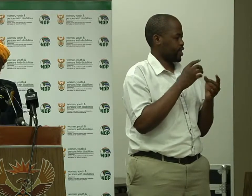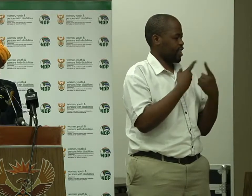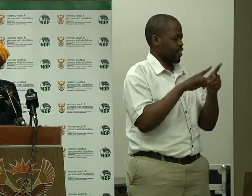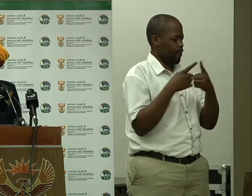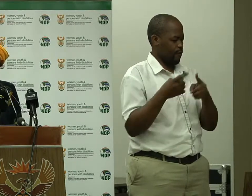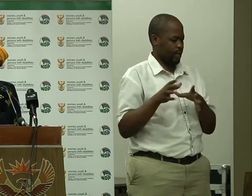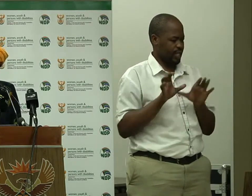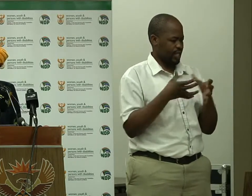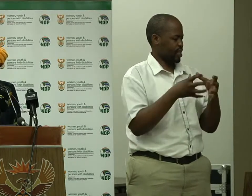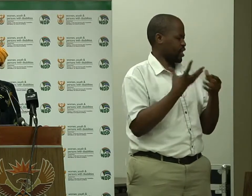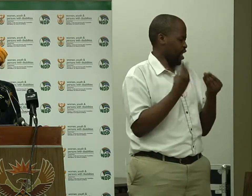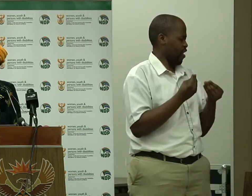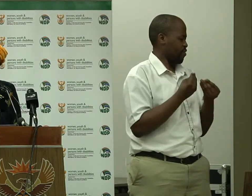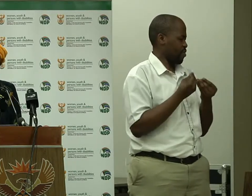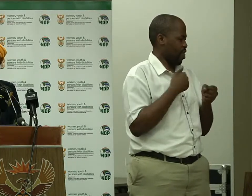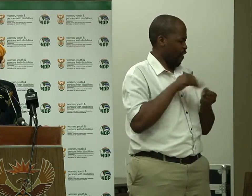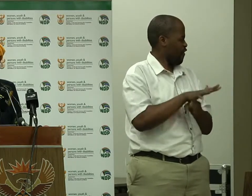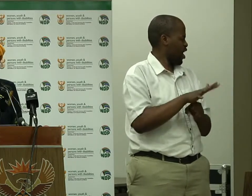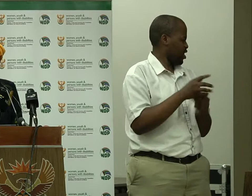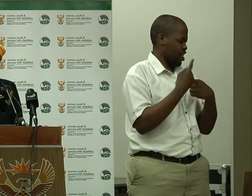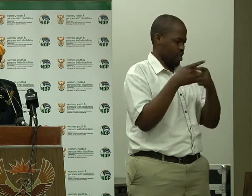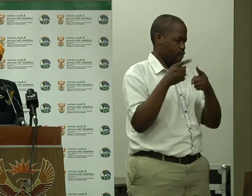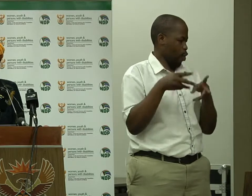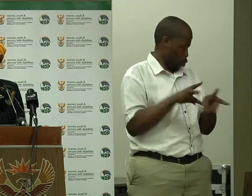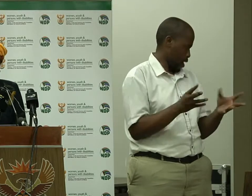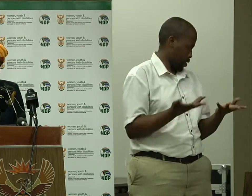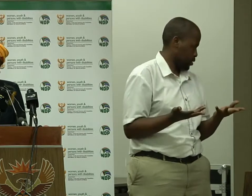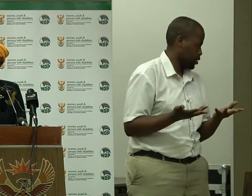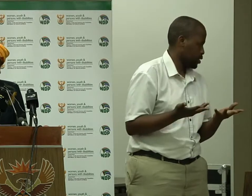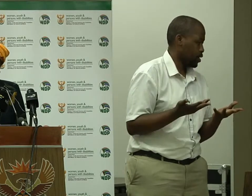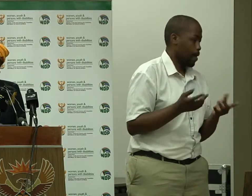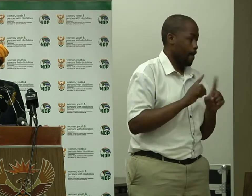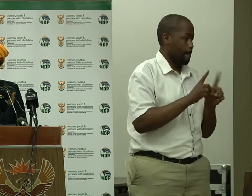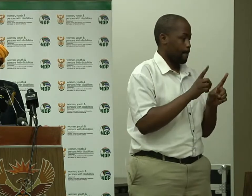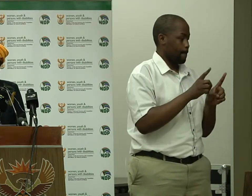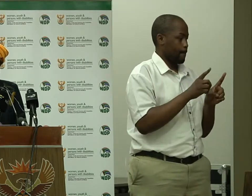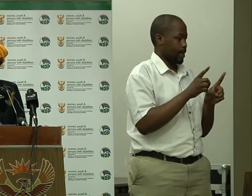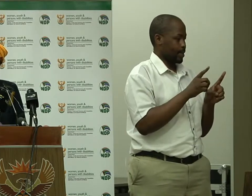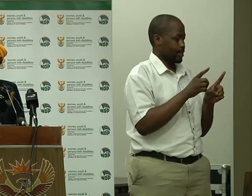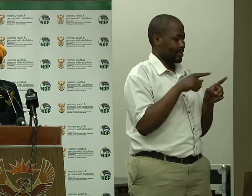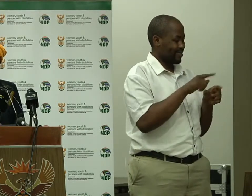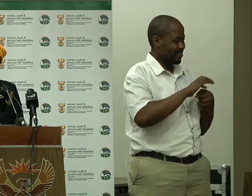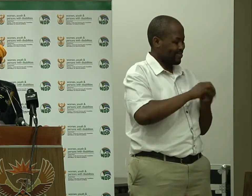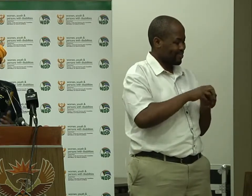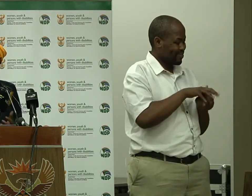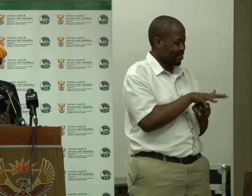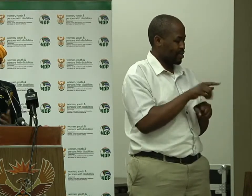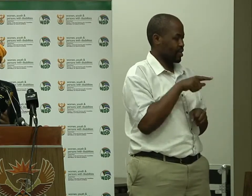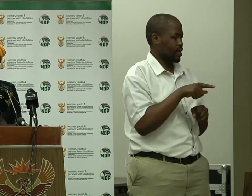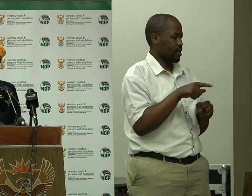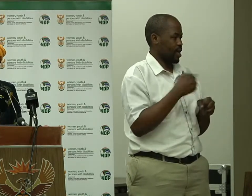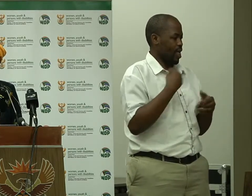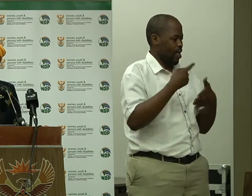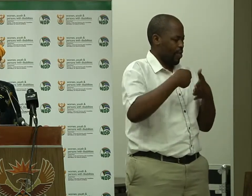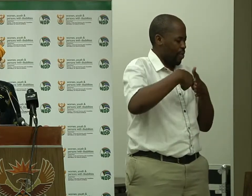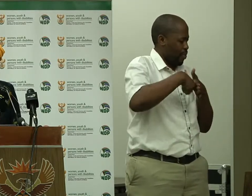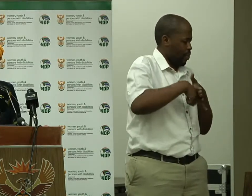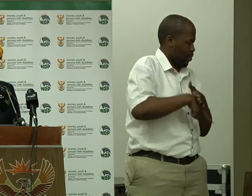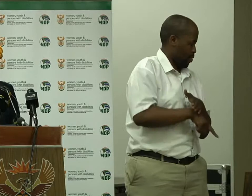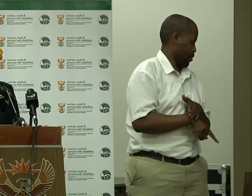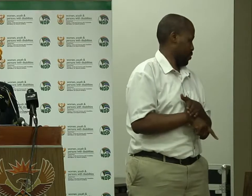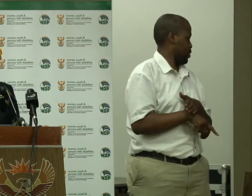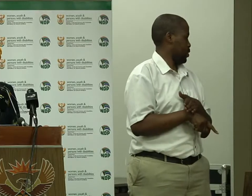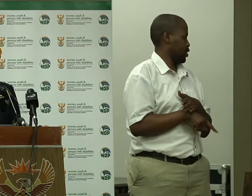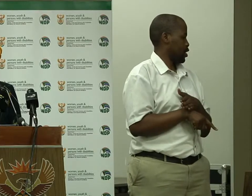affected in different ways. But the COVID-19 pandemic has deepened